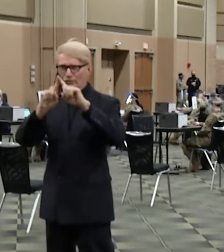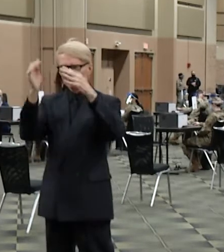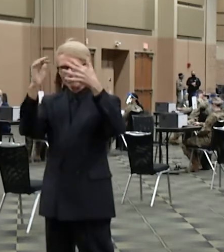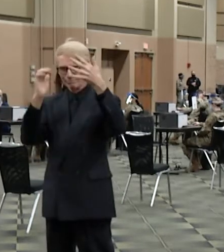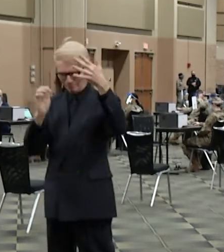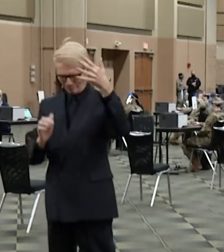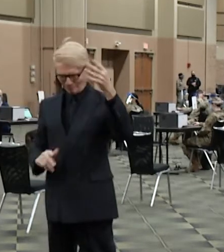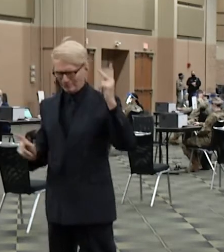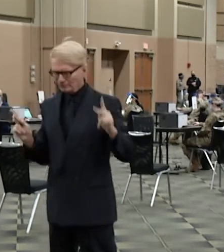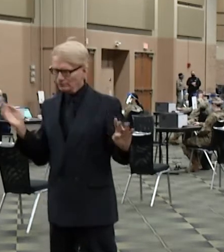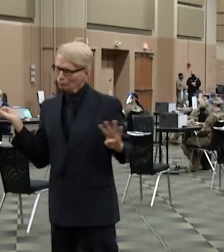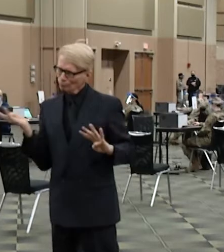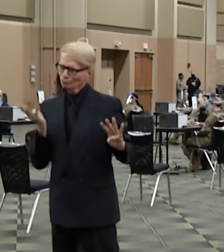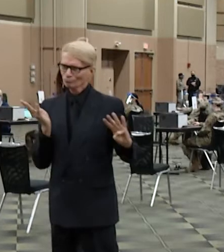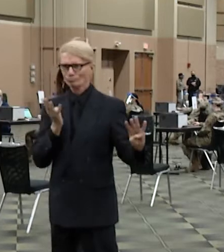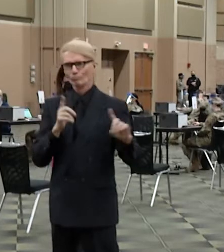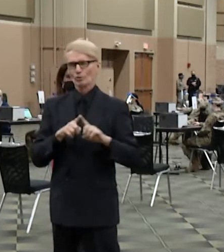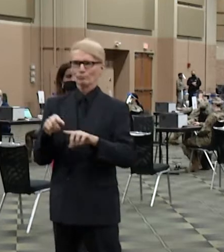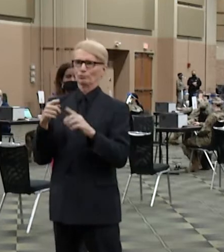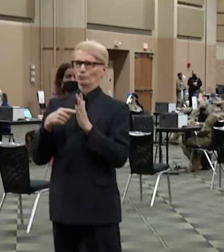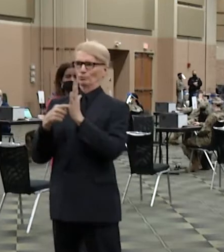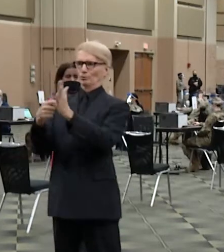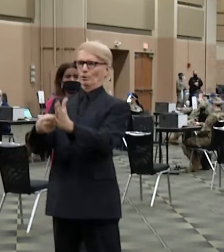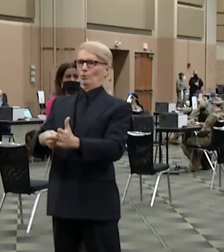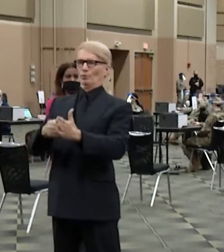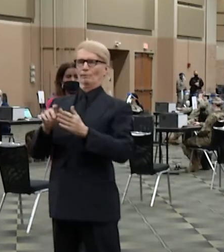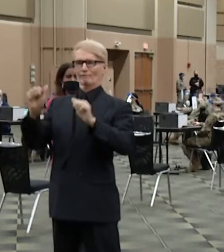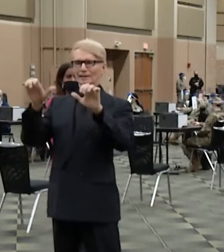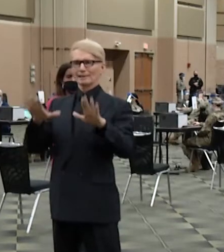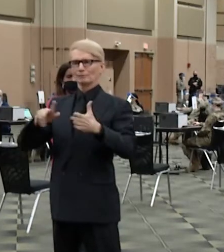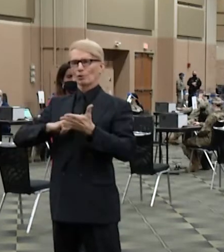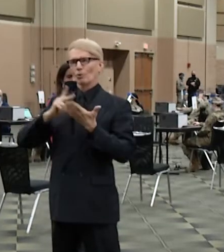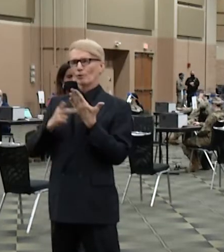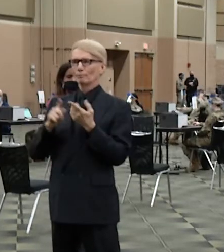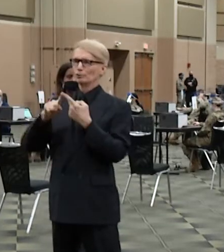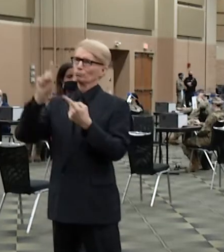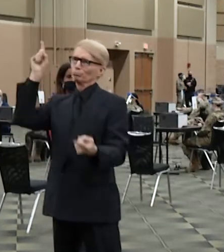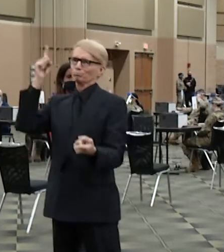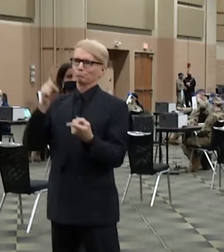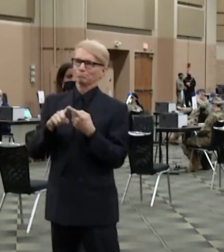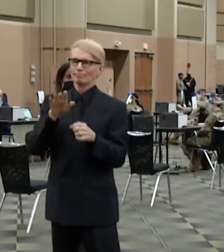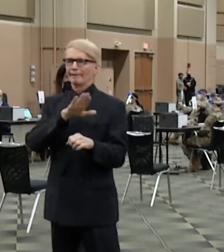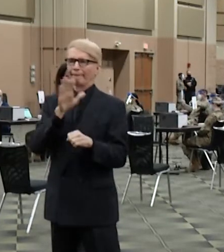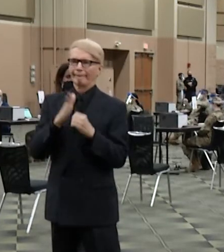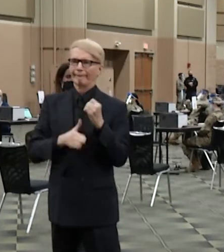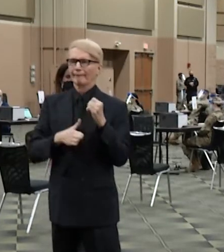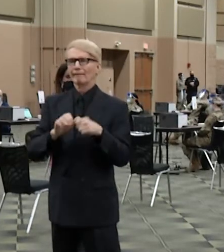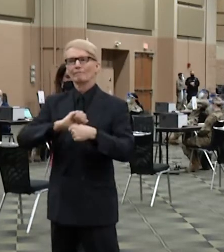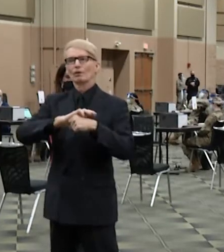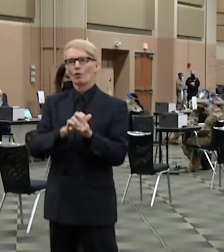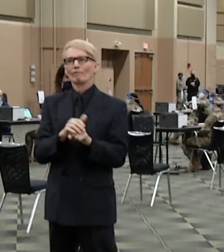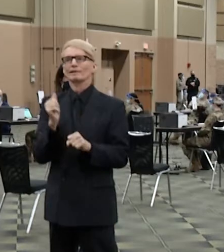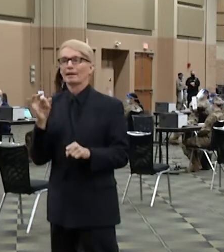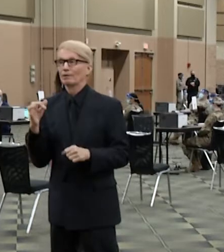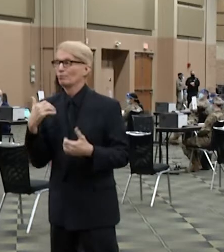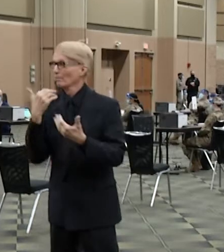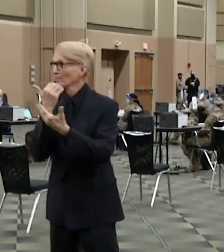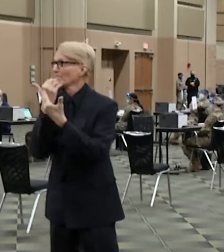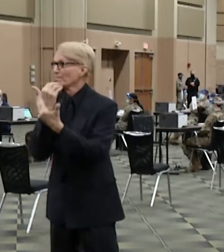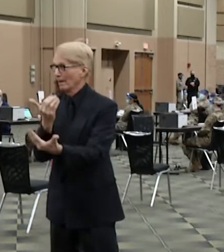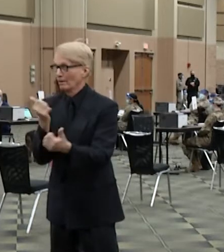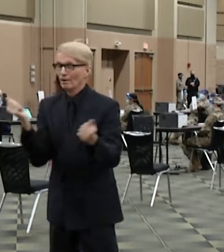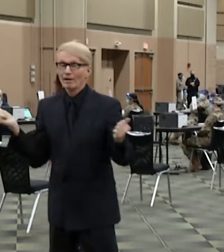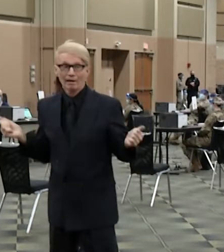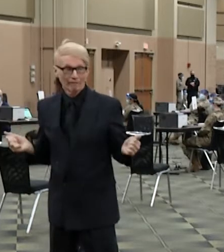this a fantastic program and the start to the end of COVID-19. We thank everyone for their endeavors to make this possible. It